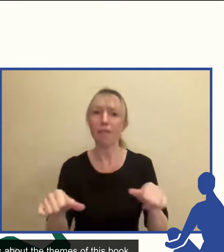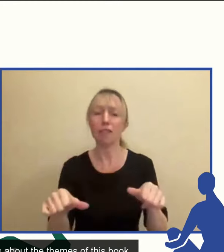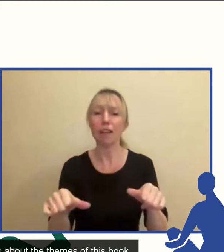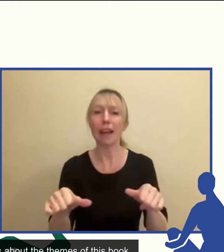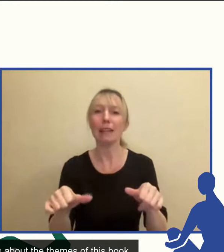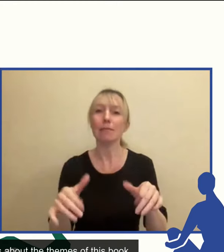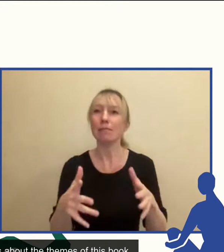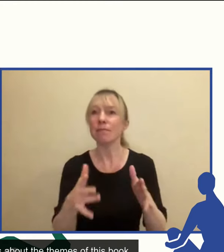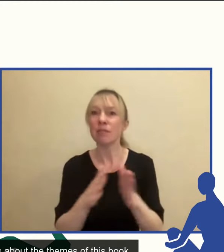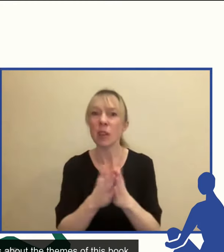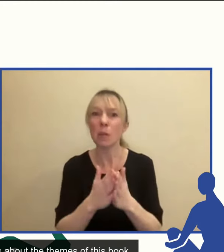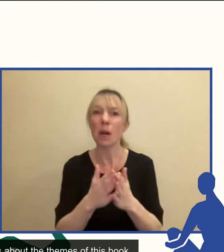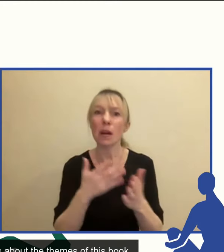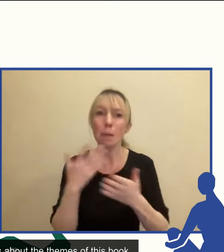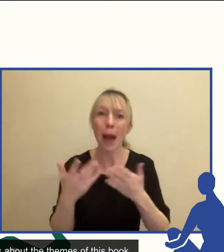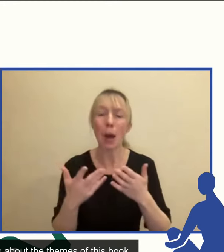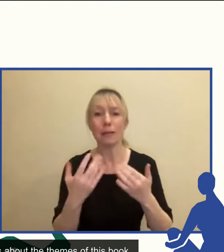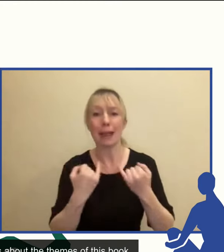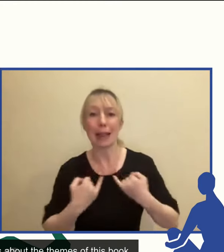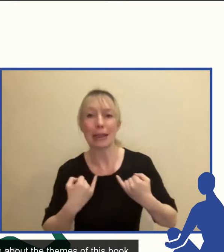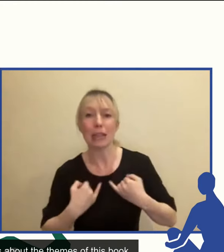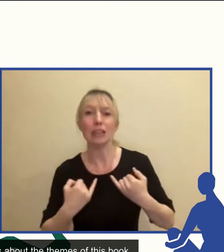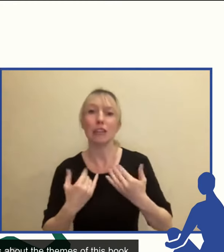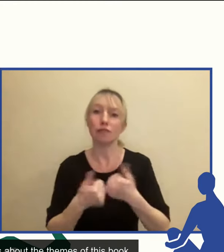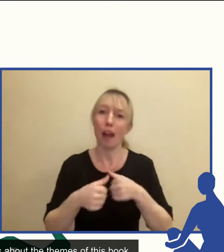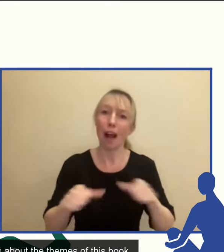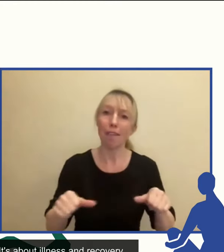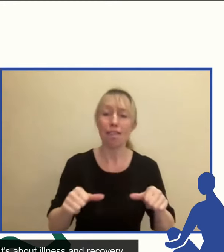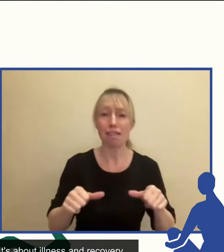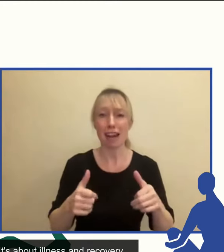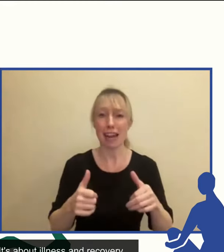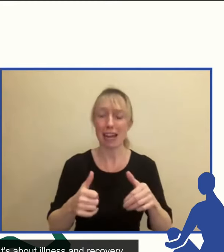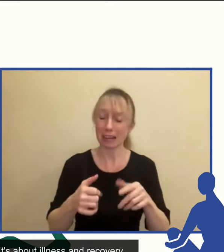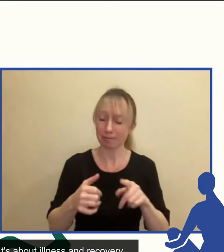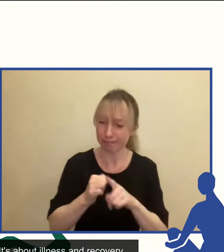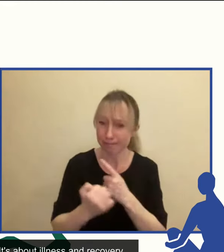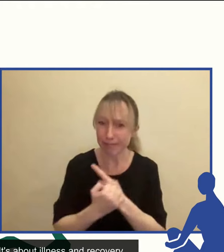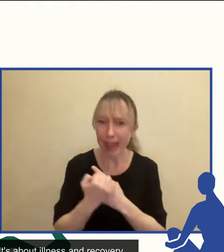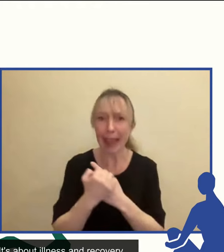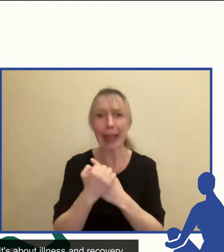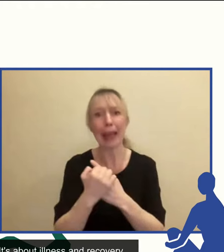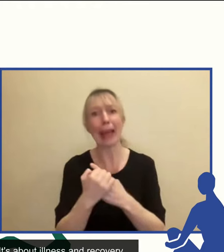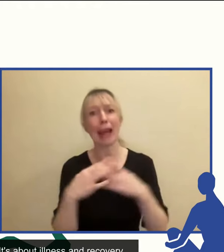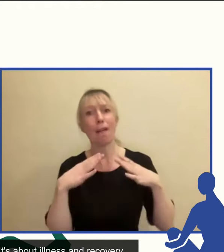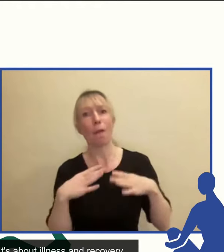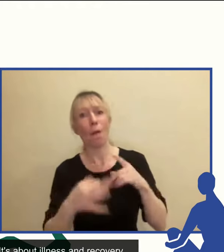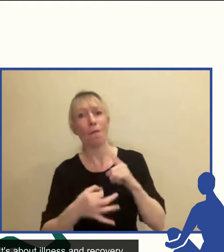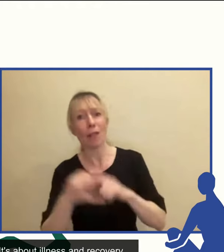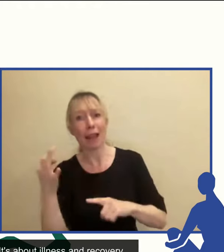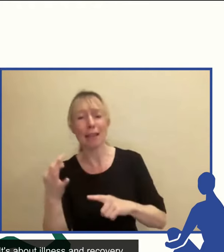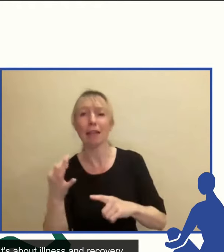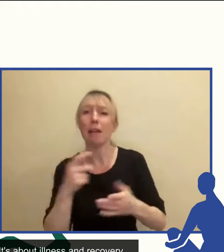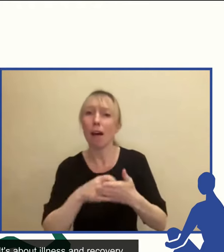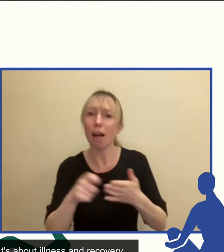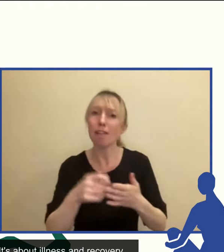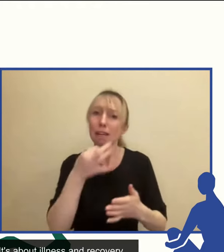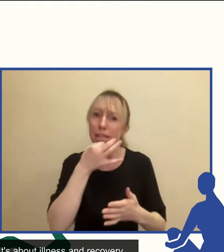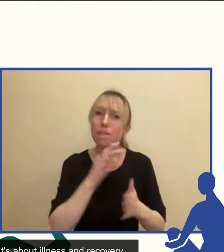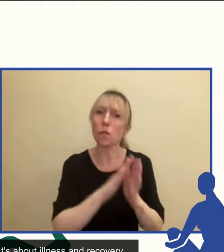and recovery. It's about healing and convalescence. And although I've written quite a few books, as Sam mentioned, about travel and about